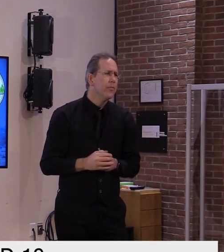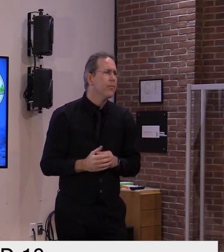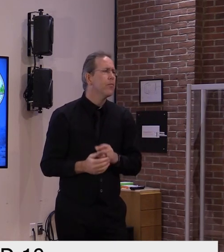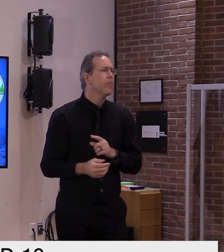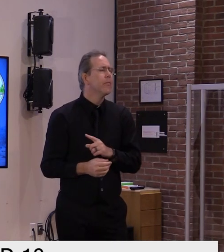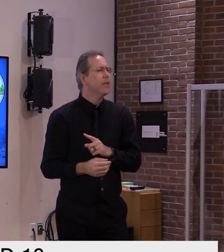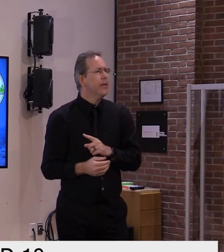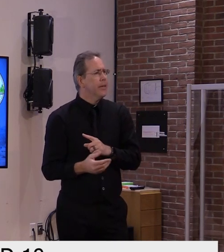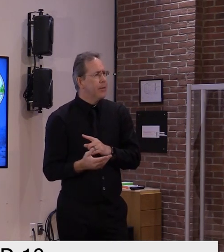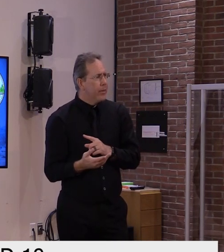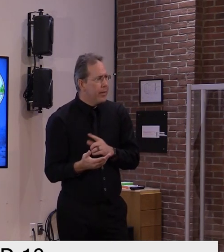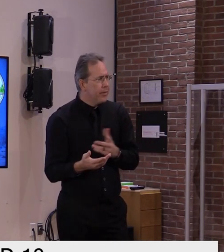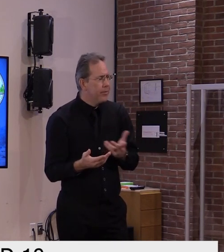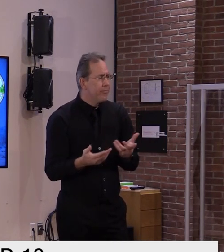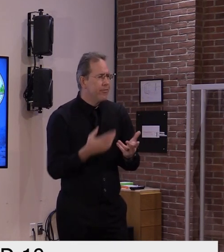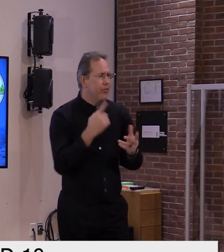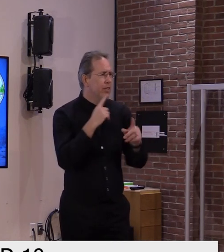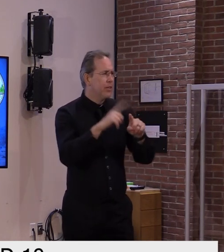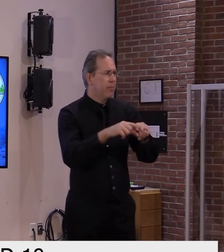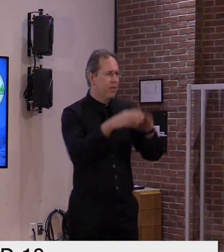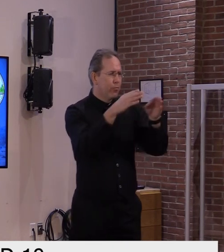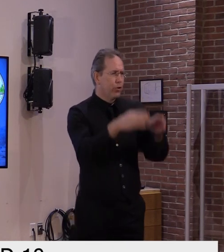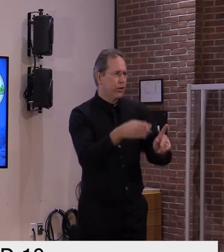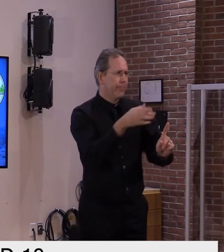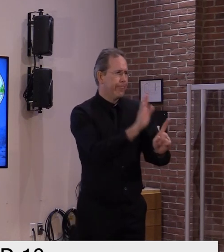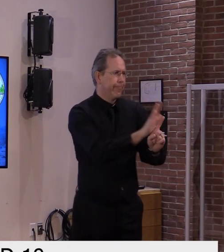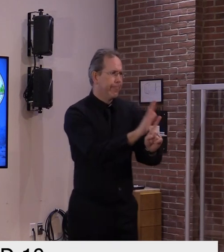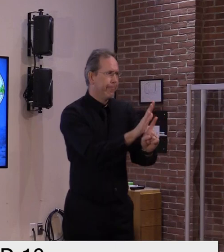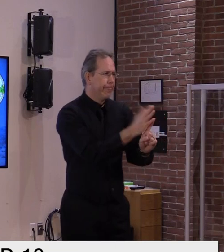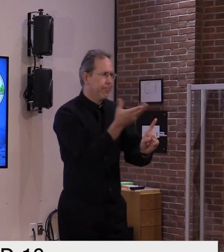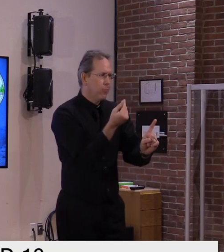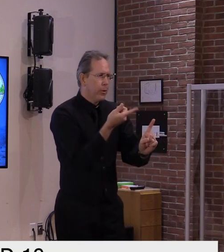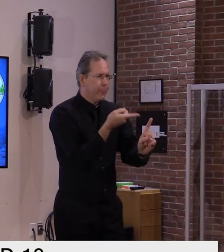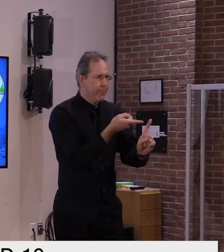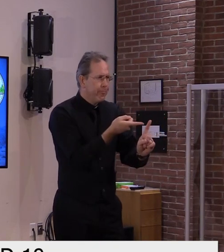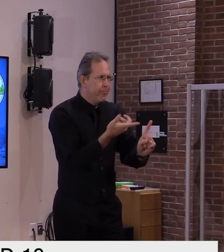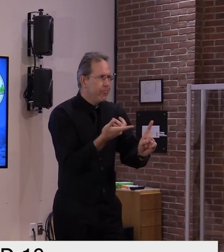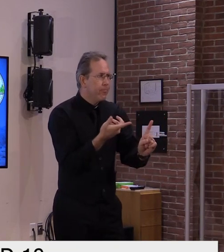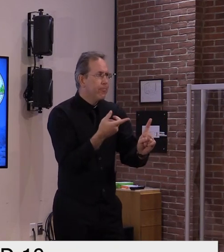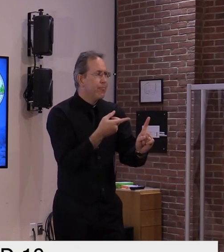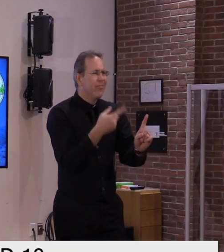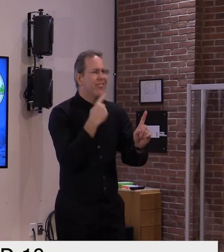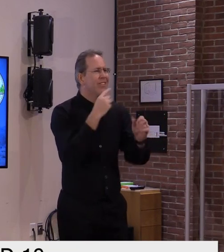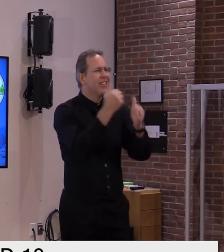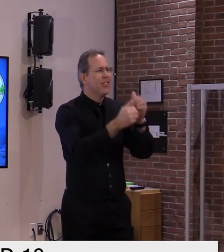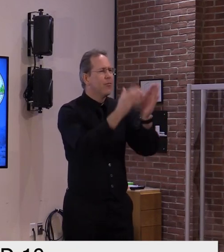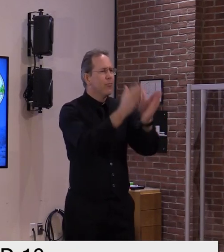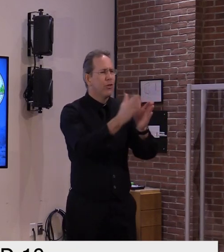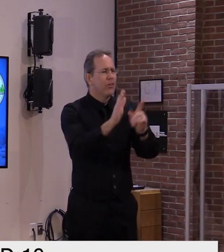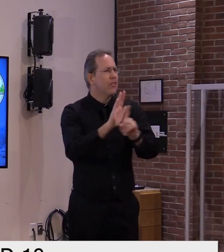their course was and what happened. So it might be more of an individual decision to make with their healthcare provider.